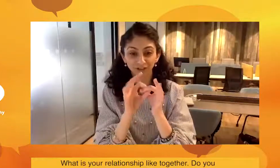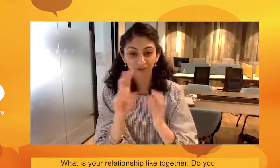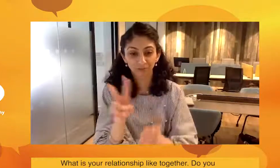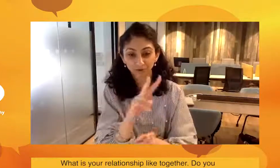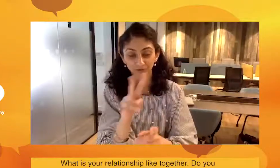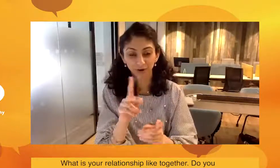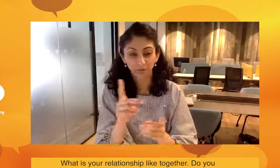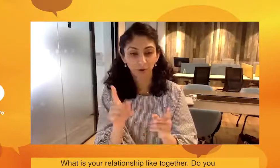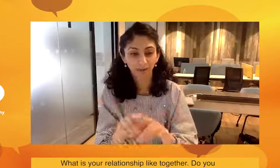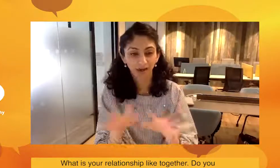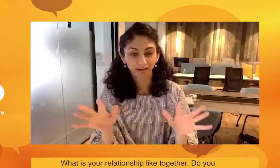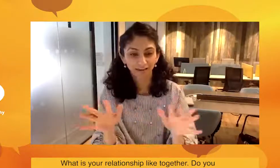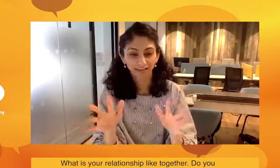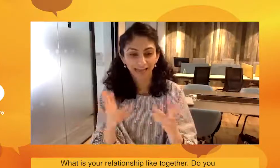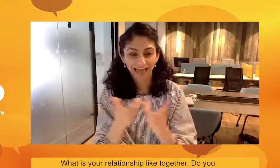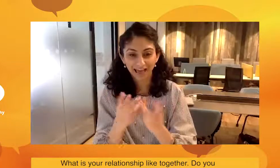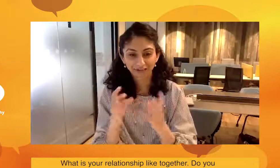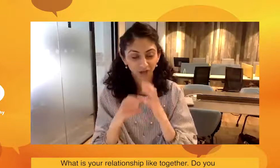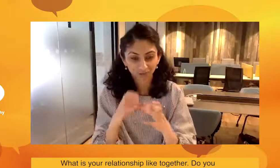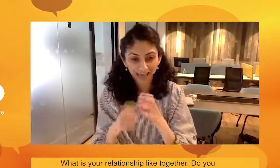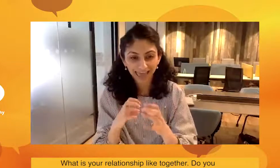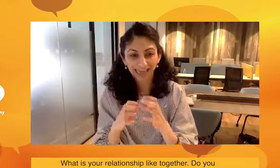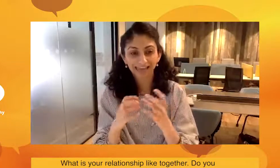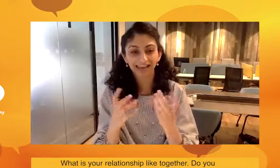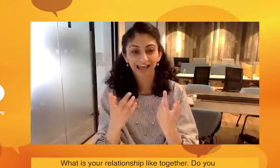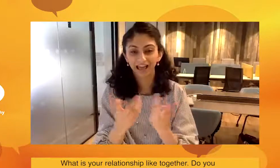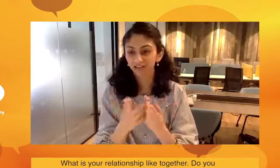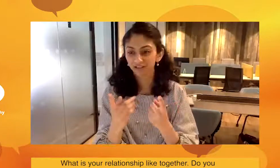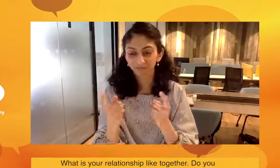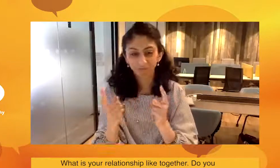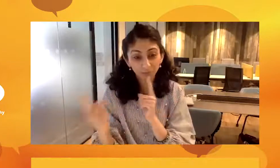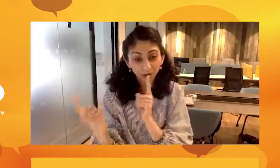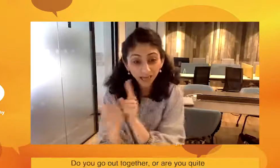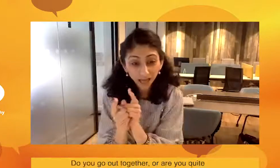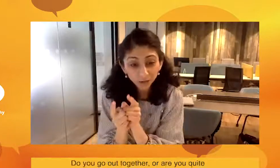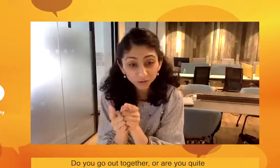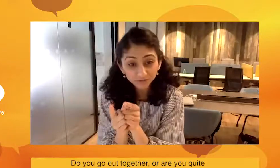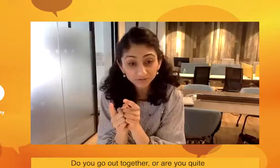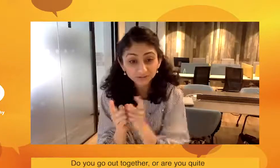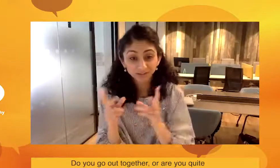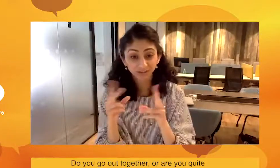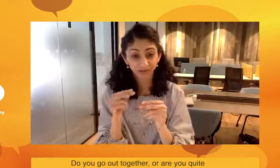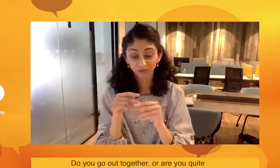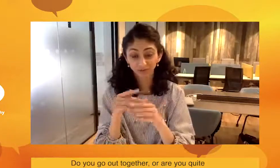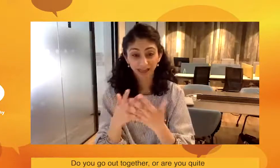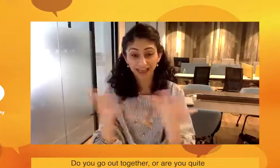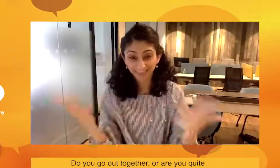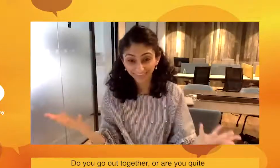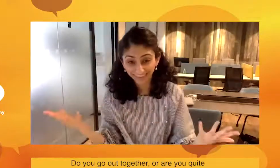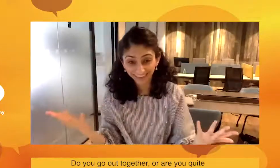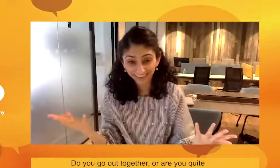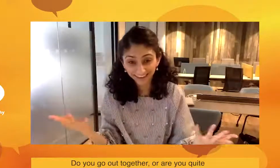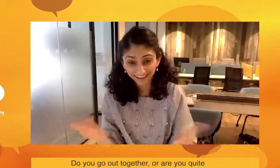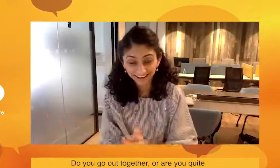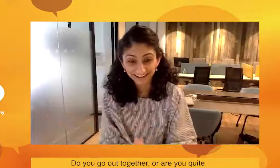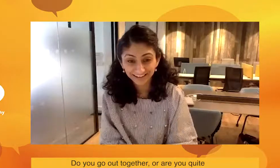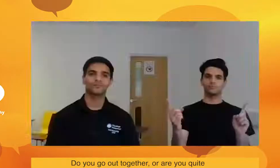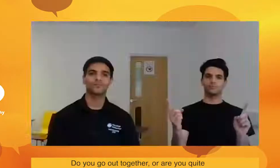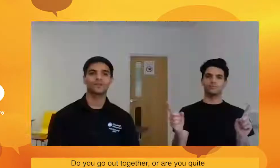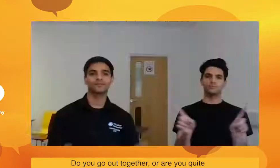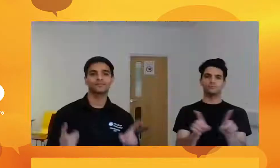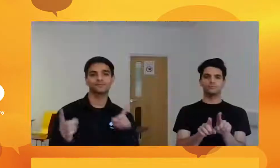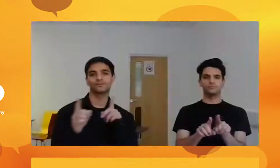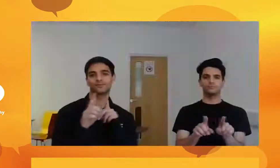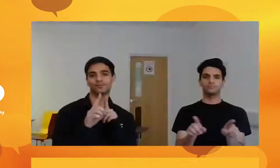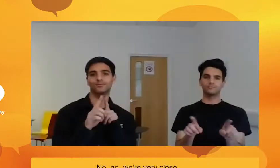What is your relationship like together? Do you communicate well with each other? Do you go out together, or are you